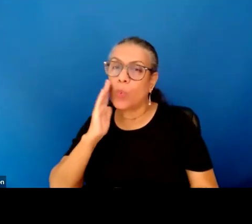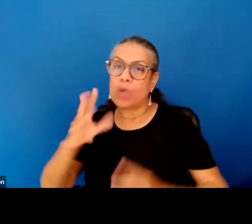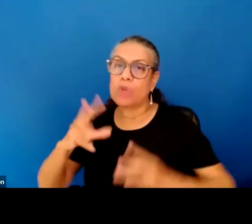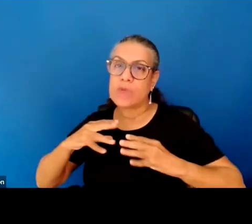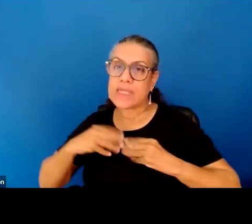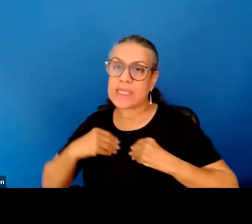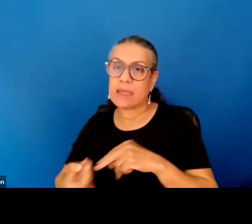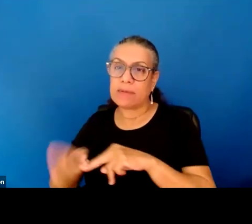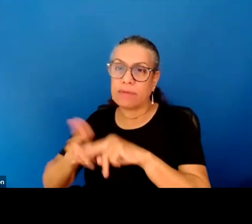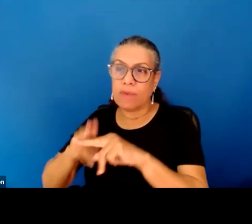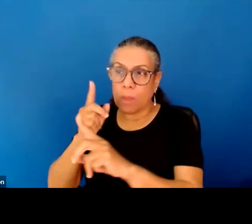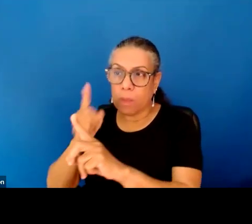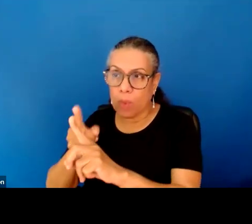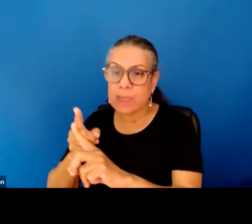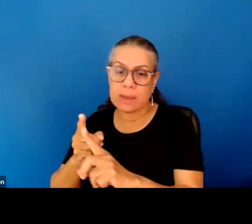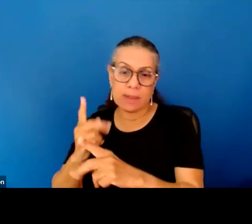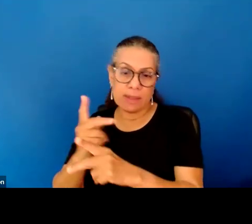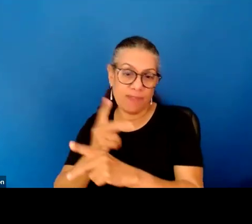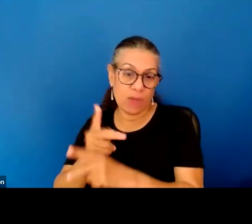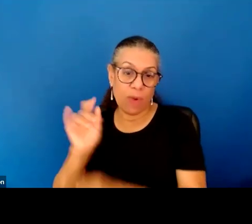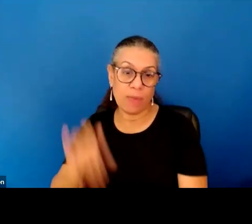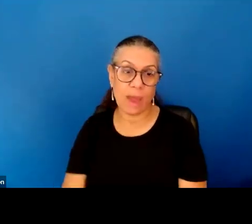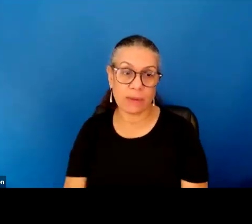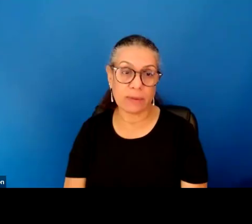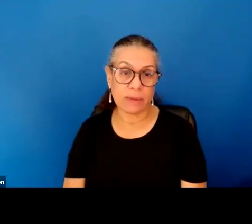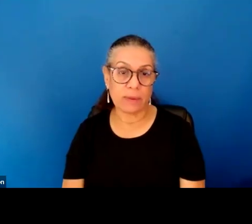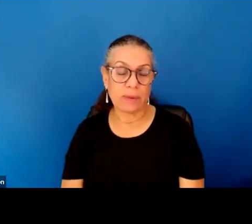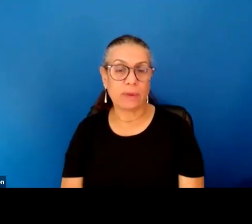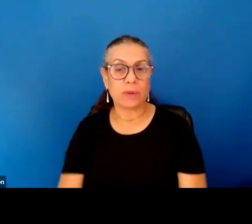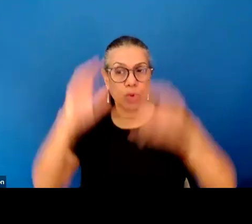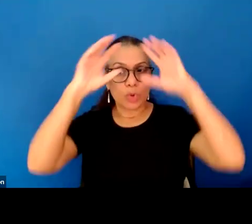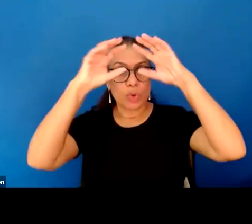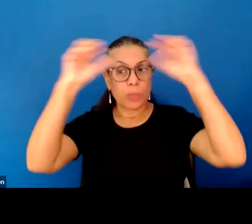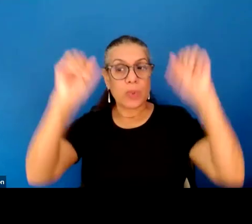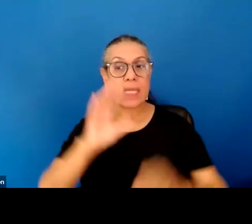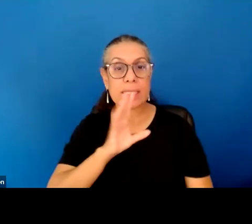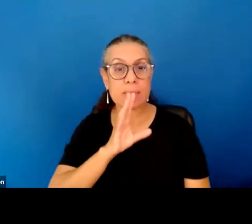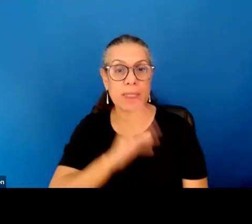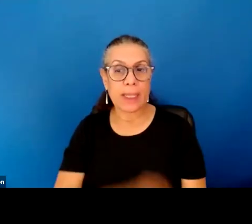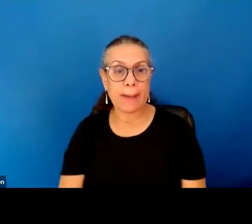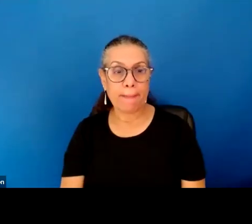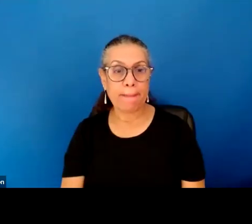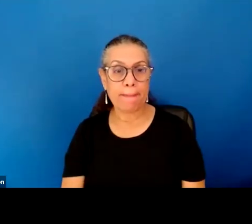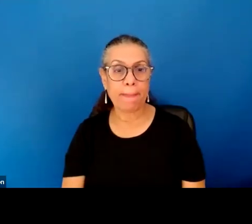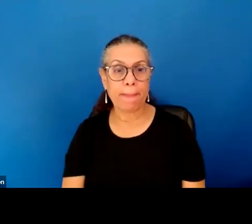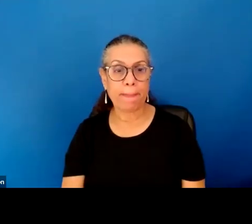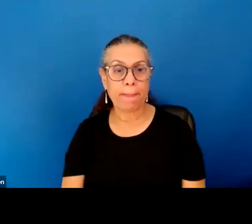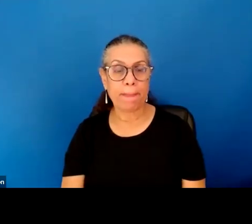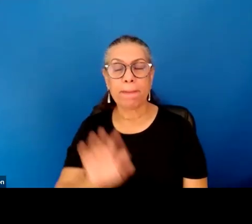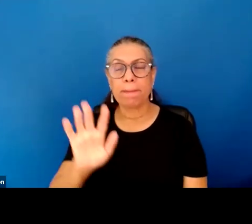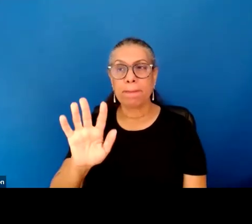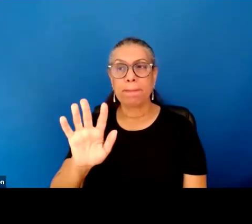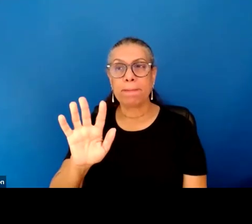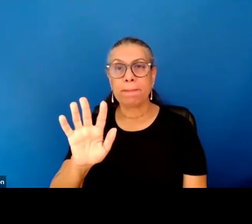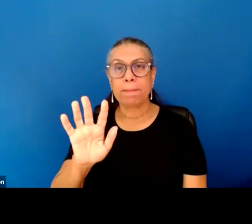the scores. Thank you. Sorry. I just to follow up, and it is roughly, we said it was